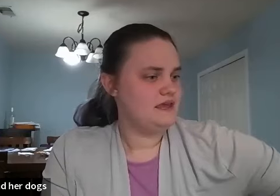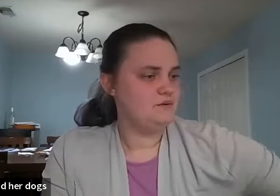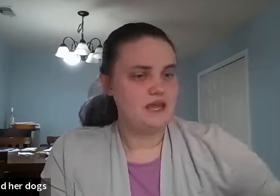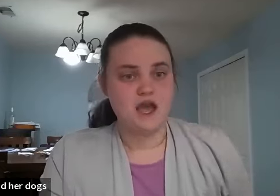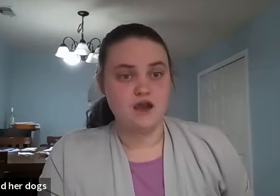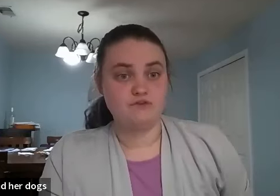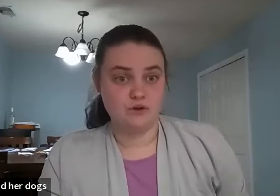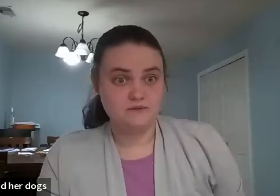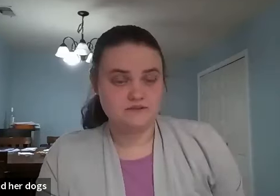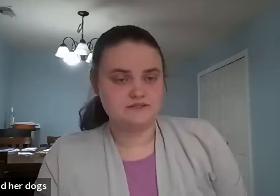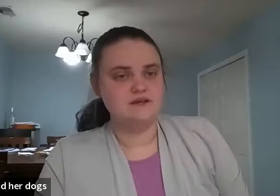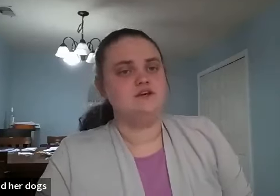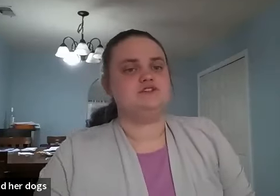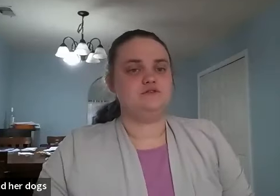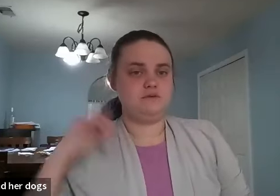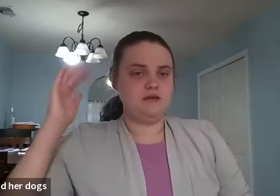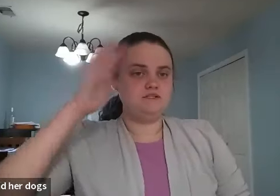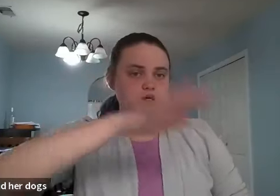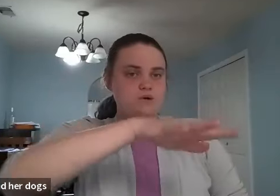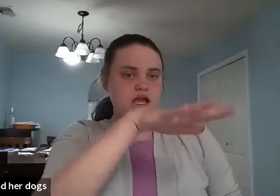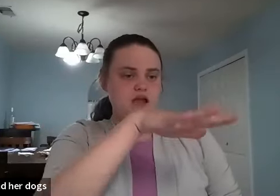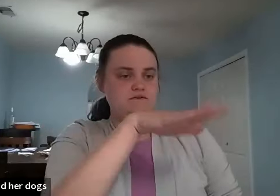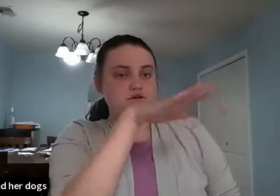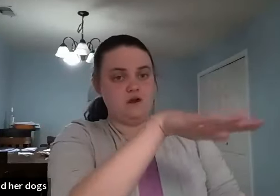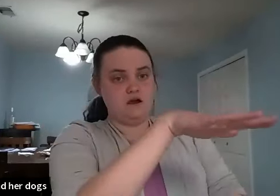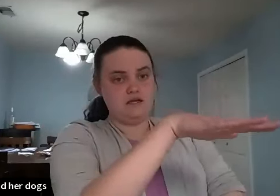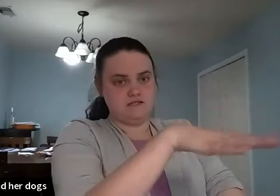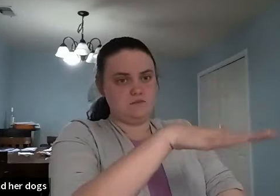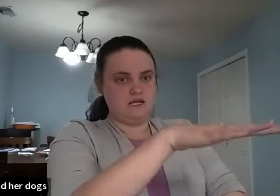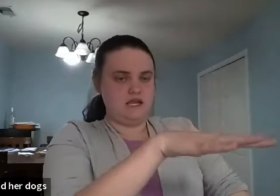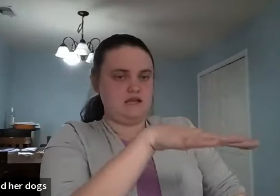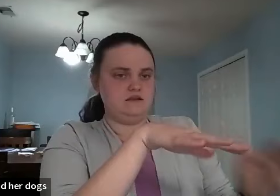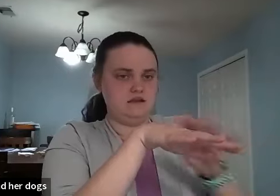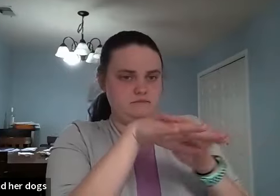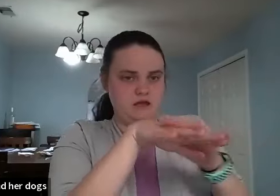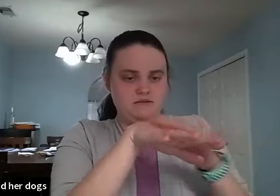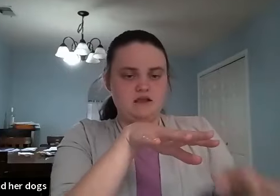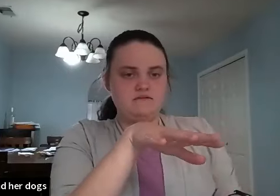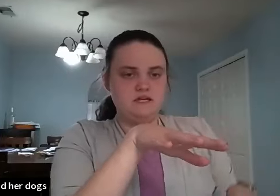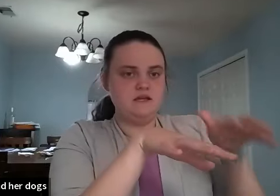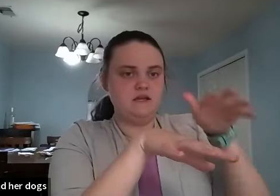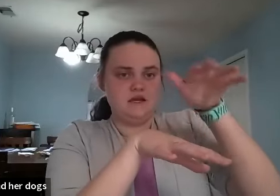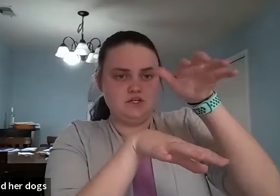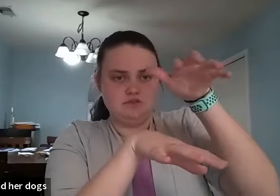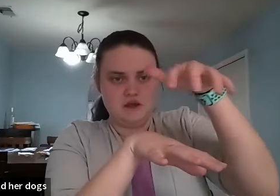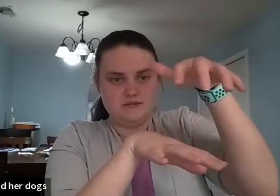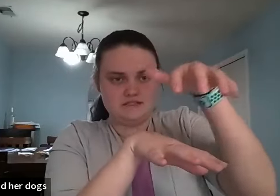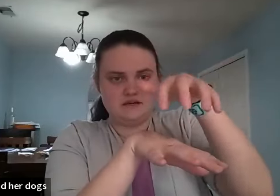Then we have grapes. So grapes is going to have your non-dominant hand kind of have the back of it. Your dominant is going to come